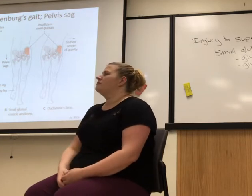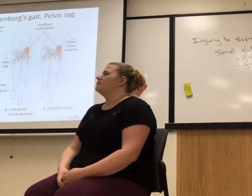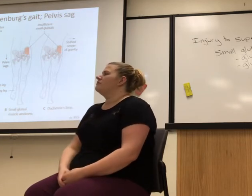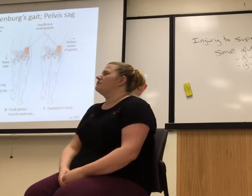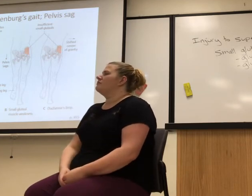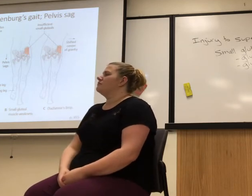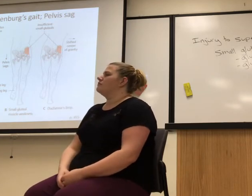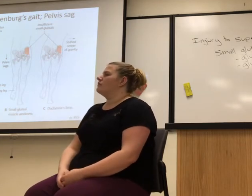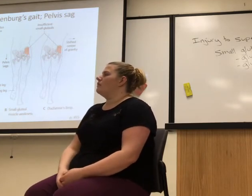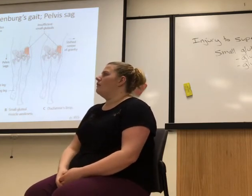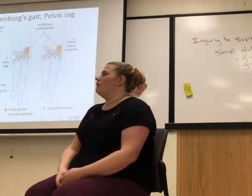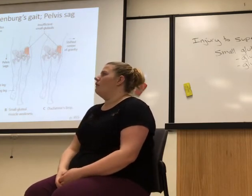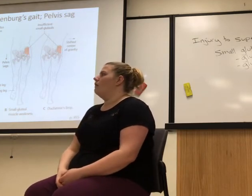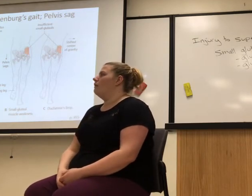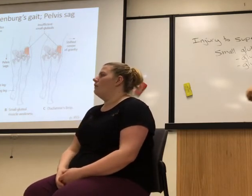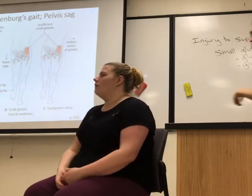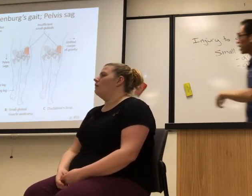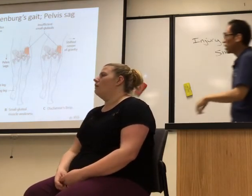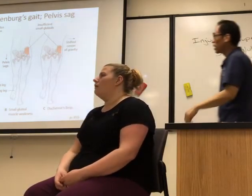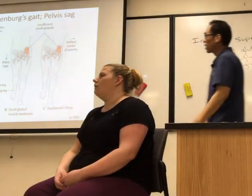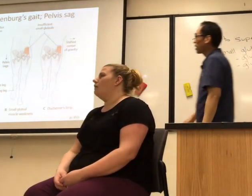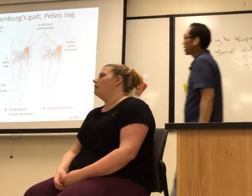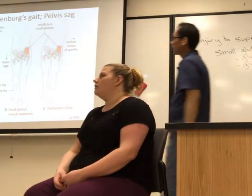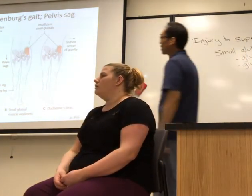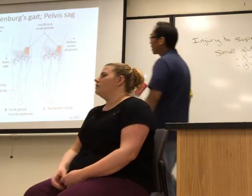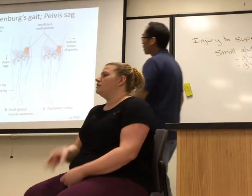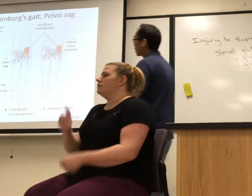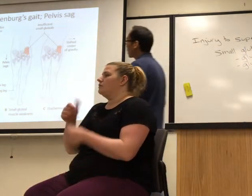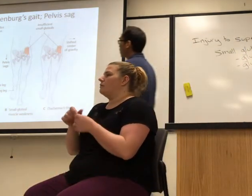Remember that battery wore out, okay.